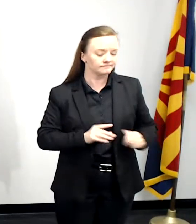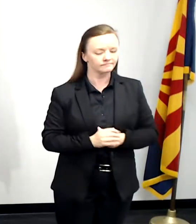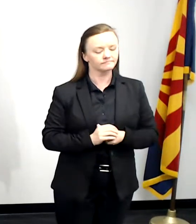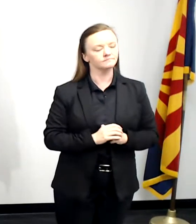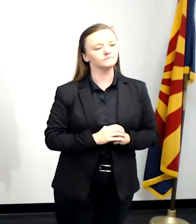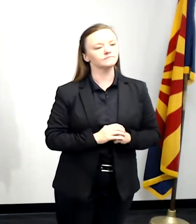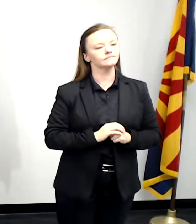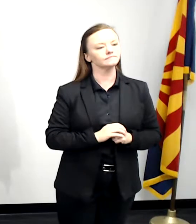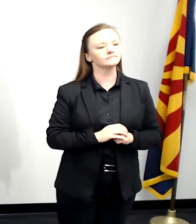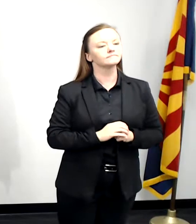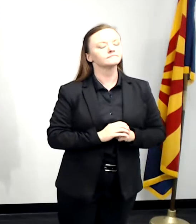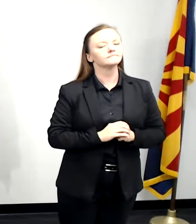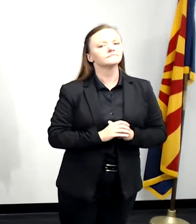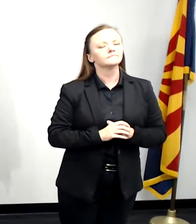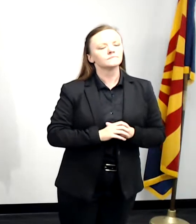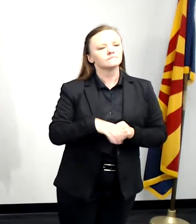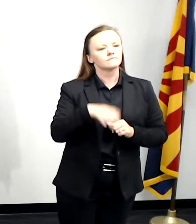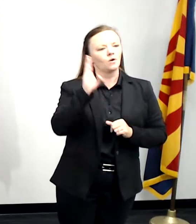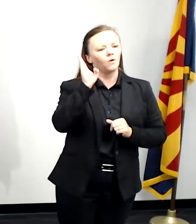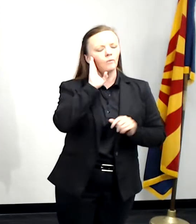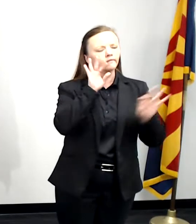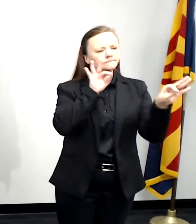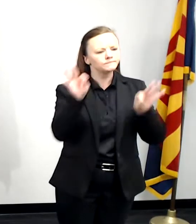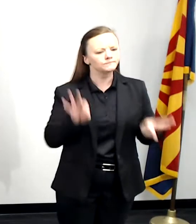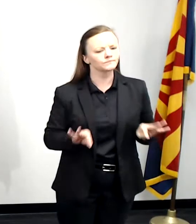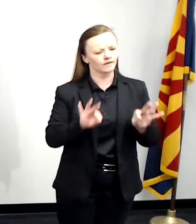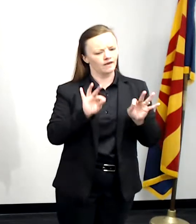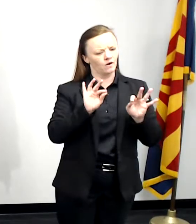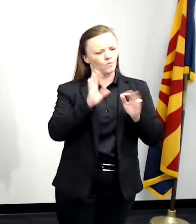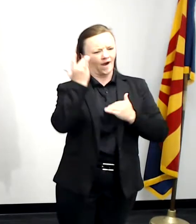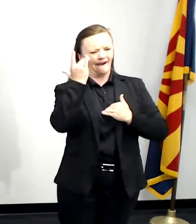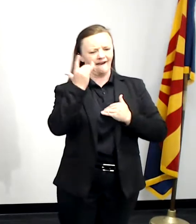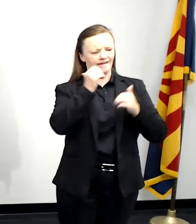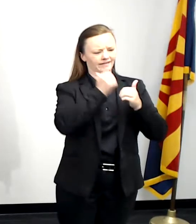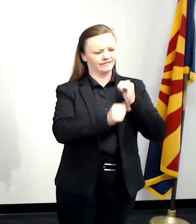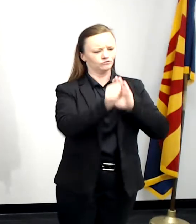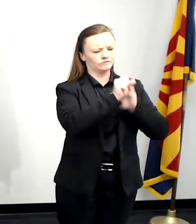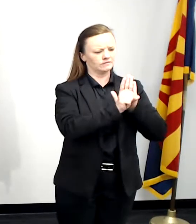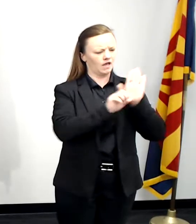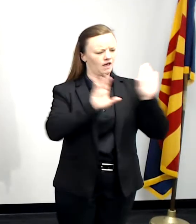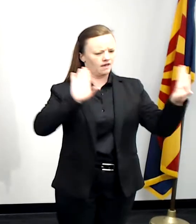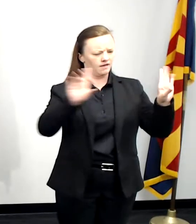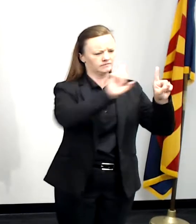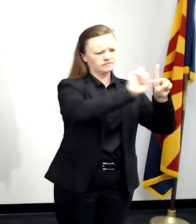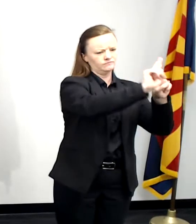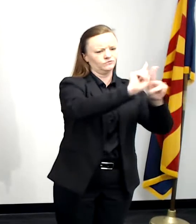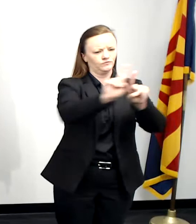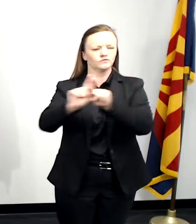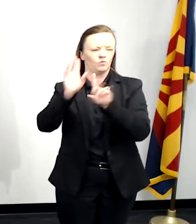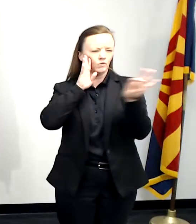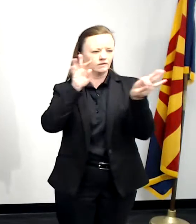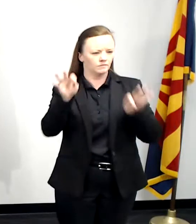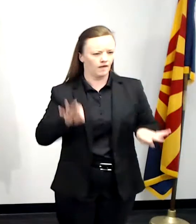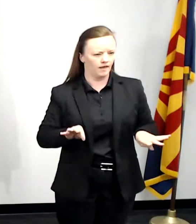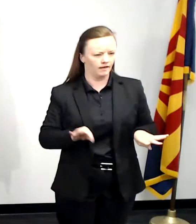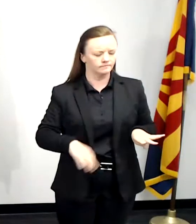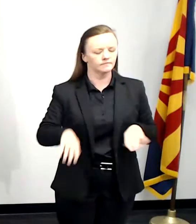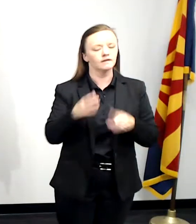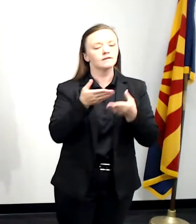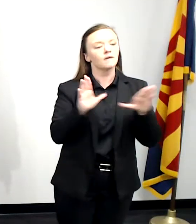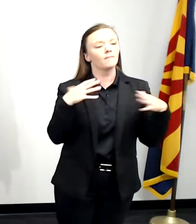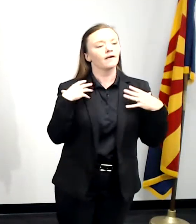and really how this varies from state to state a little bit too, and some of the differences there. Public Health Medical Director, Dr.